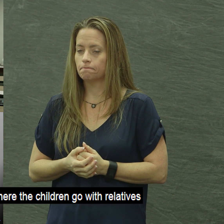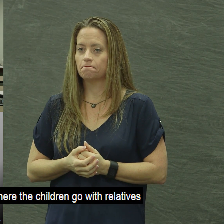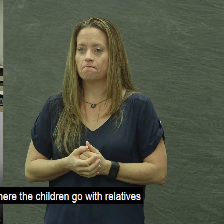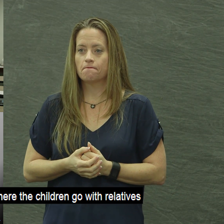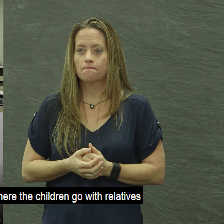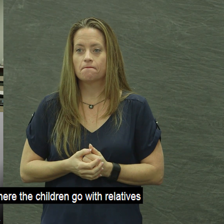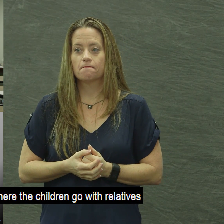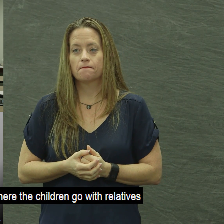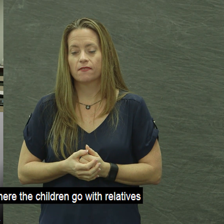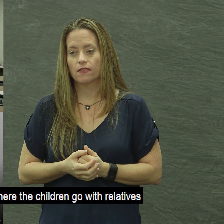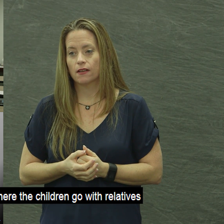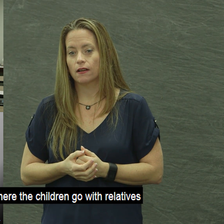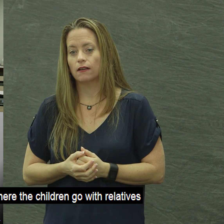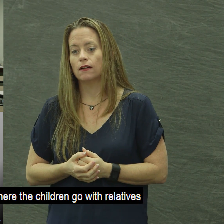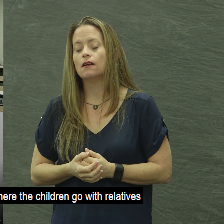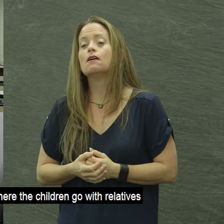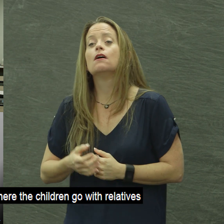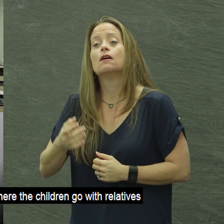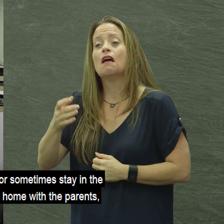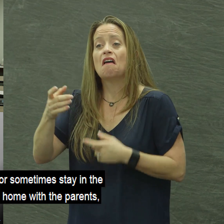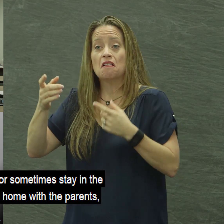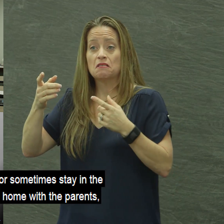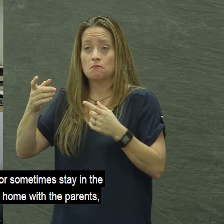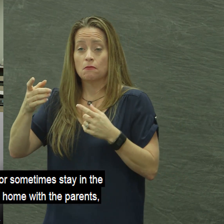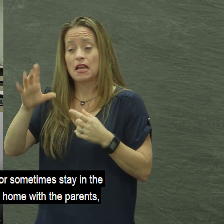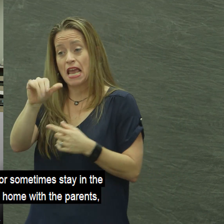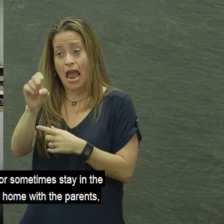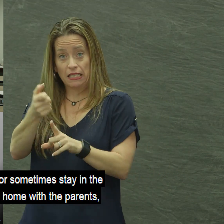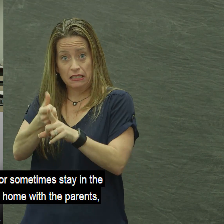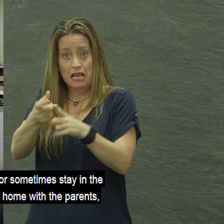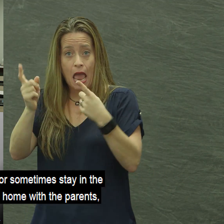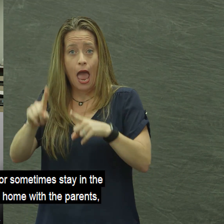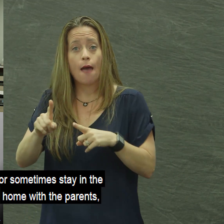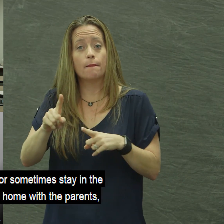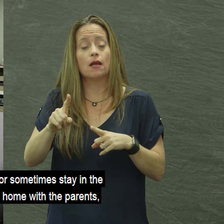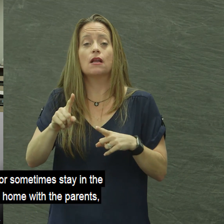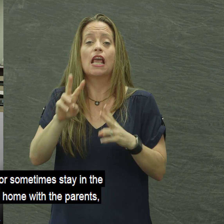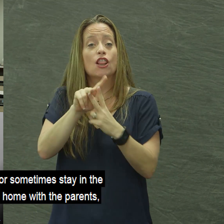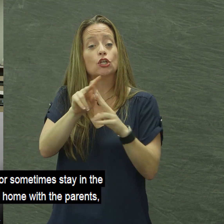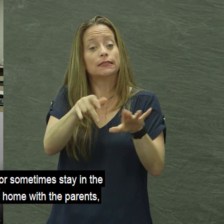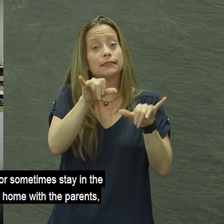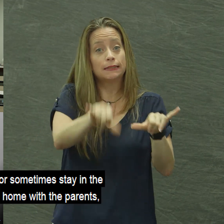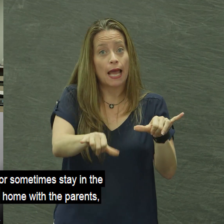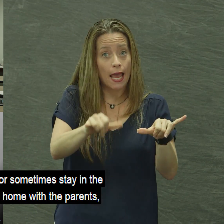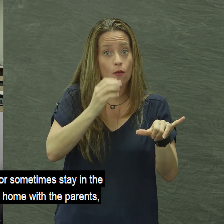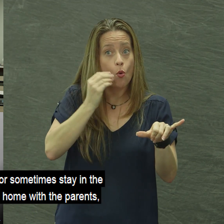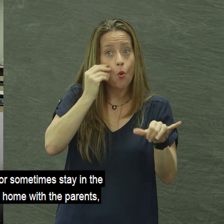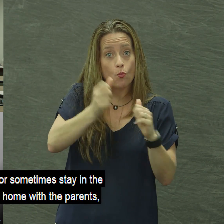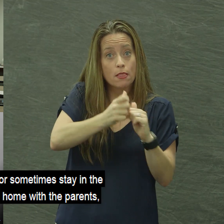Cases where the children go with relatives or sometimes stay in the home with the parents,